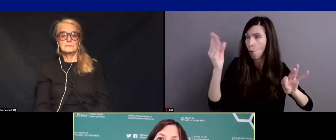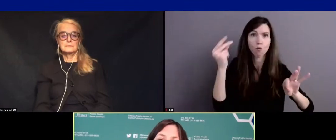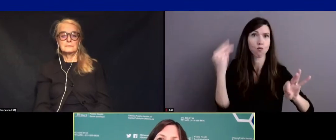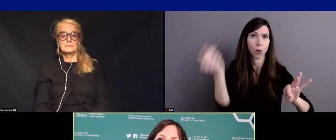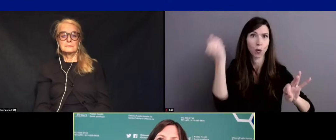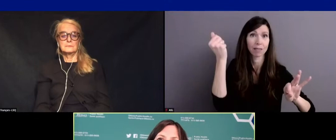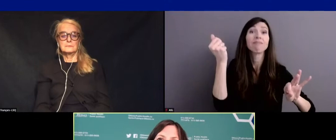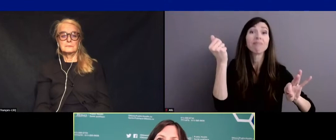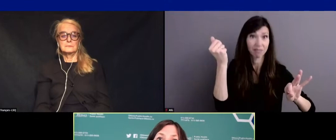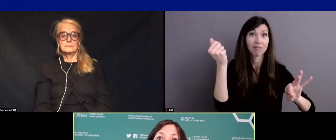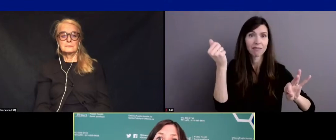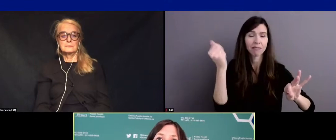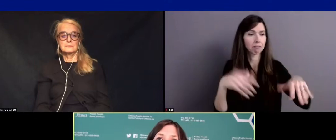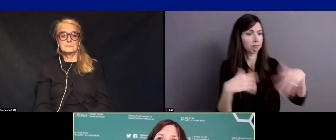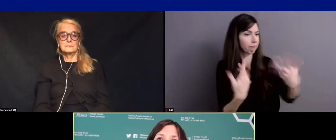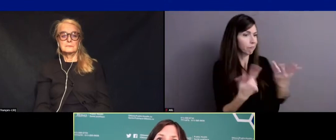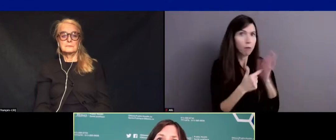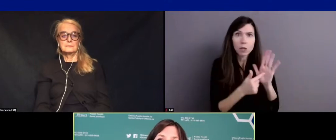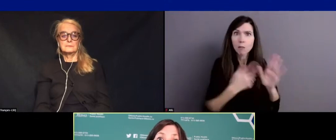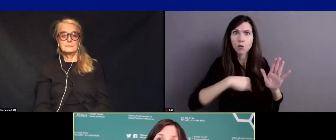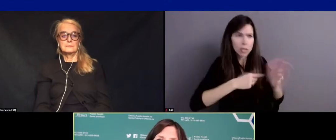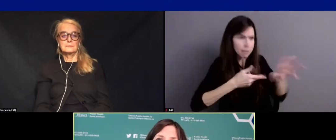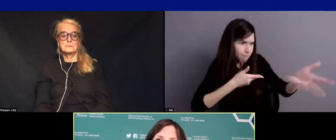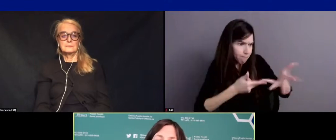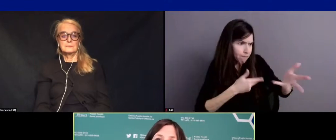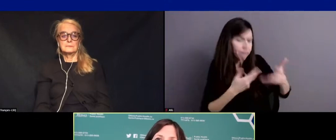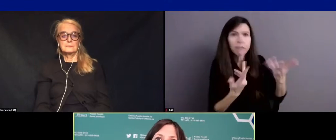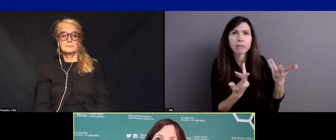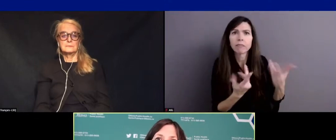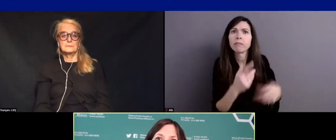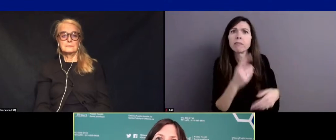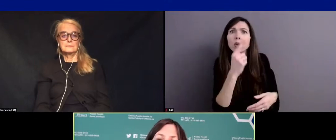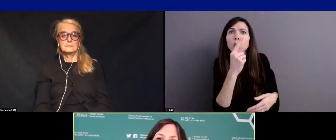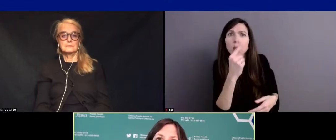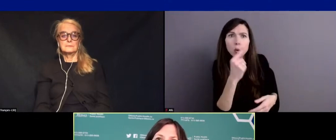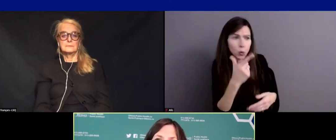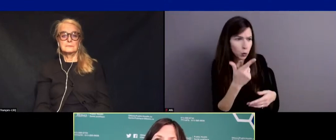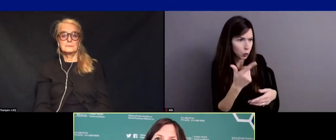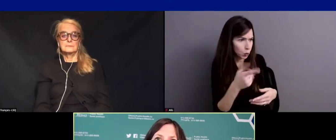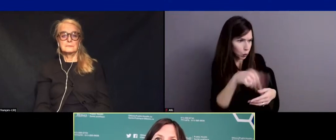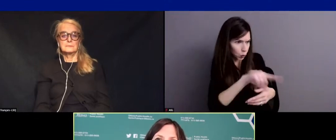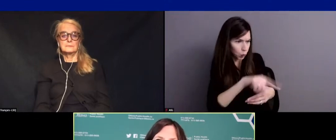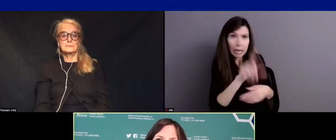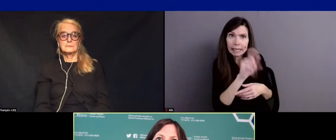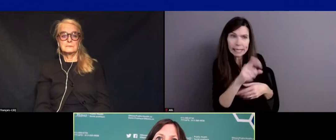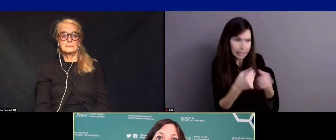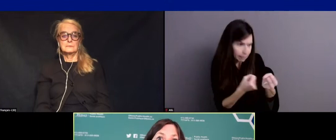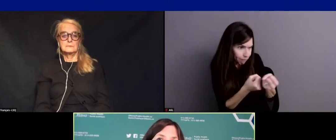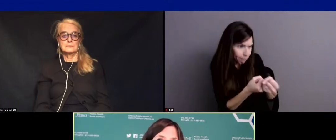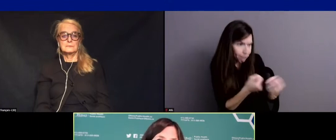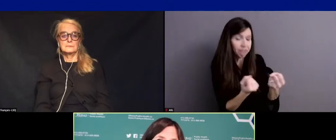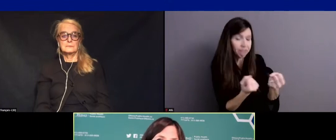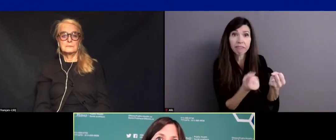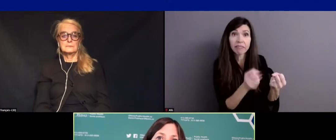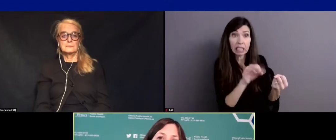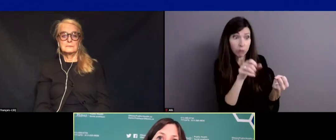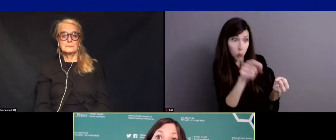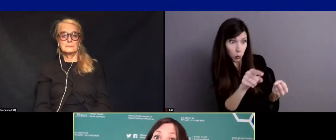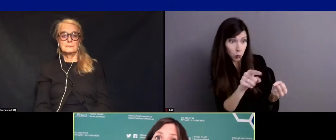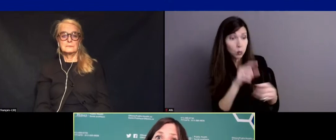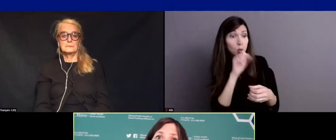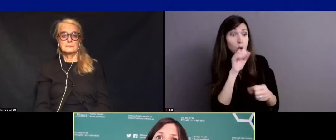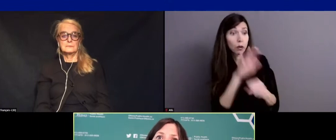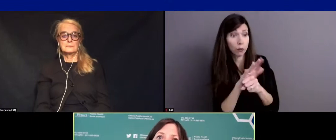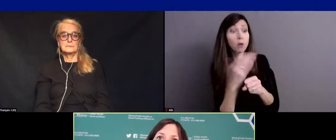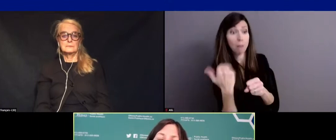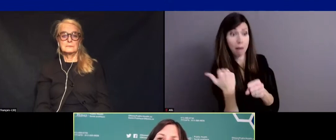with the homes to identify who needs to be cohorted in different cohorts, whether you're positive, you're waiting for results, or you're negative or